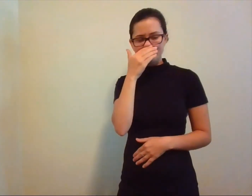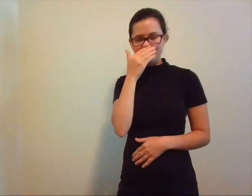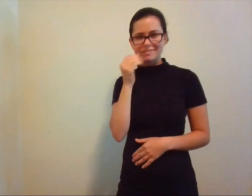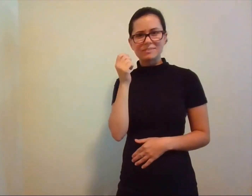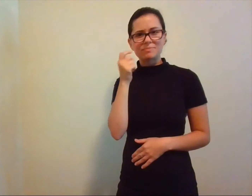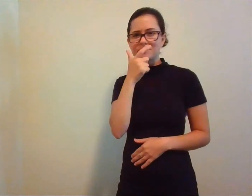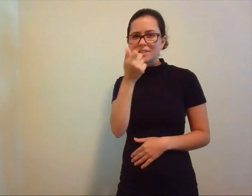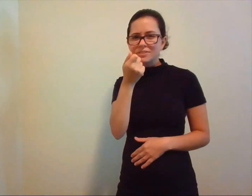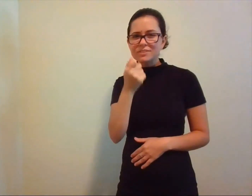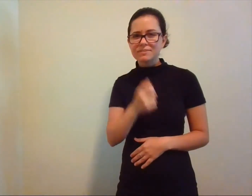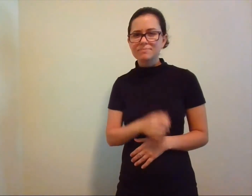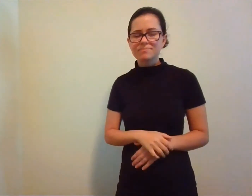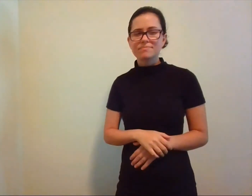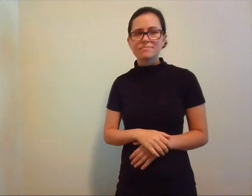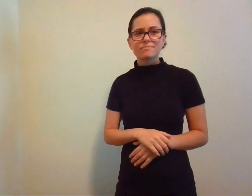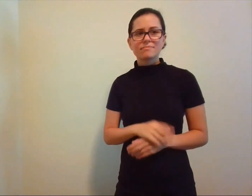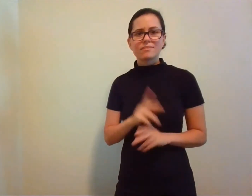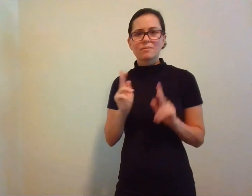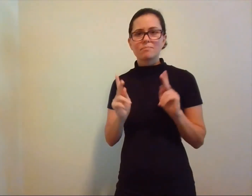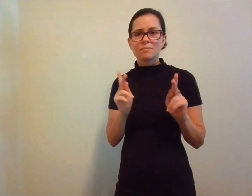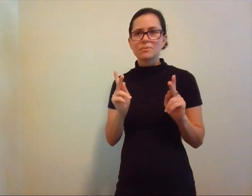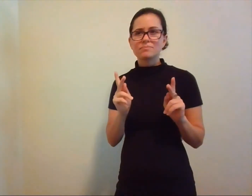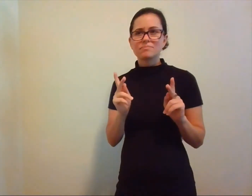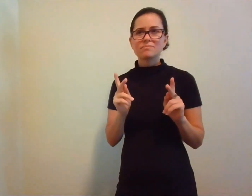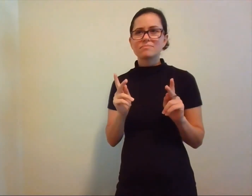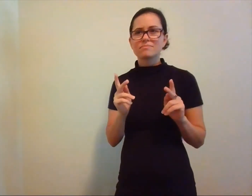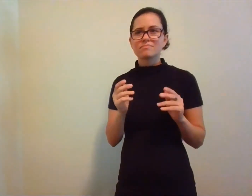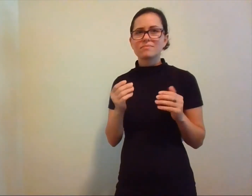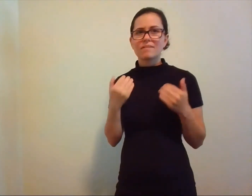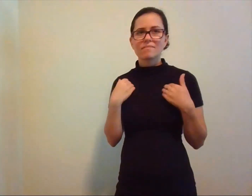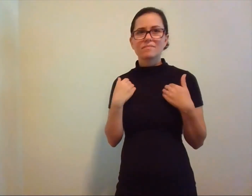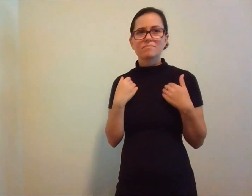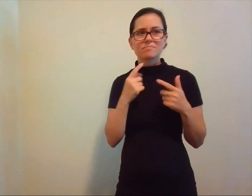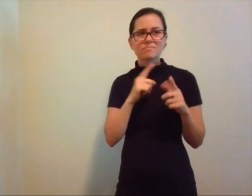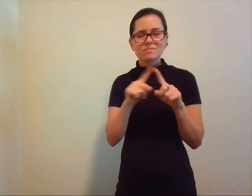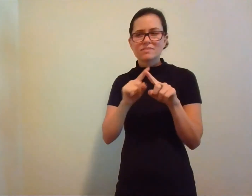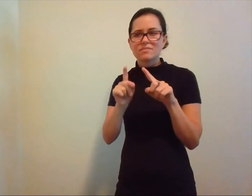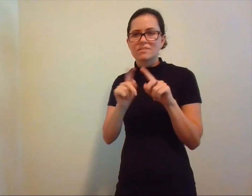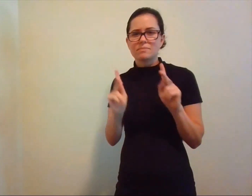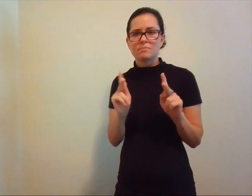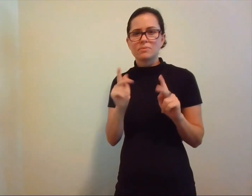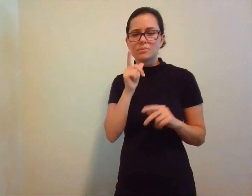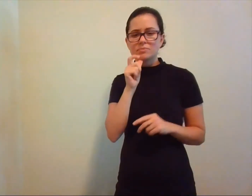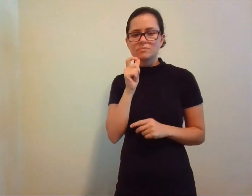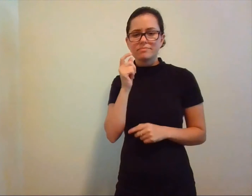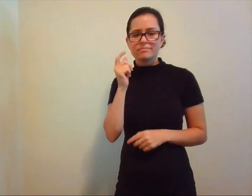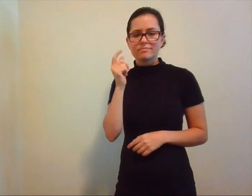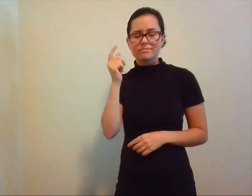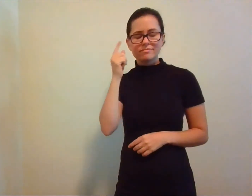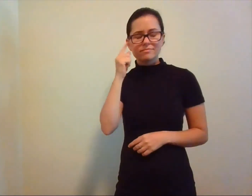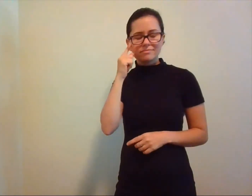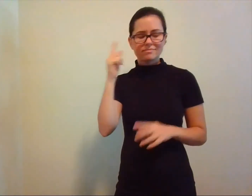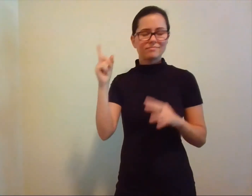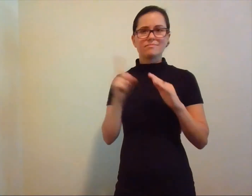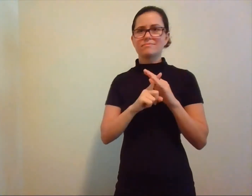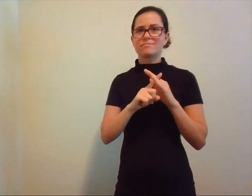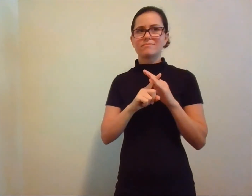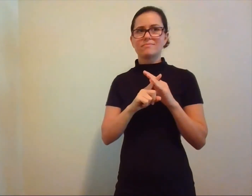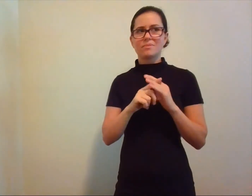kind of, whether you want to call it a mistake or whether you wanted to call it, he was just being himself and his true self came out,